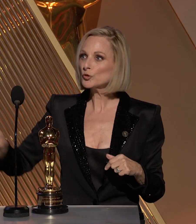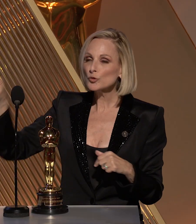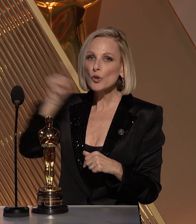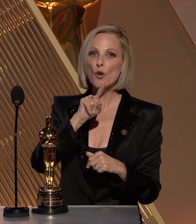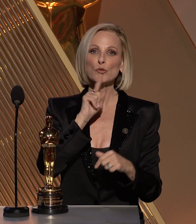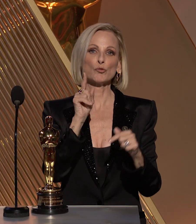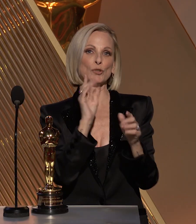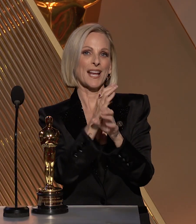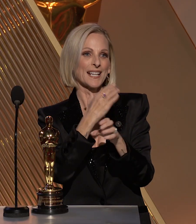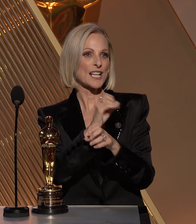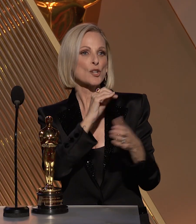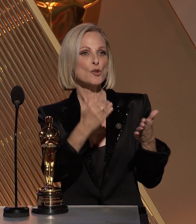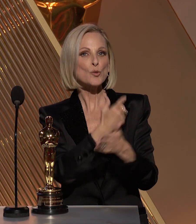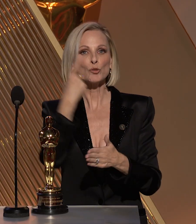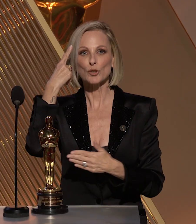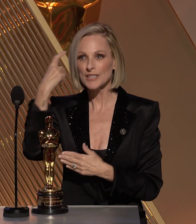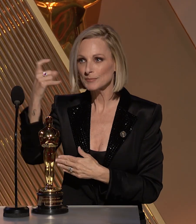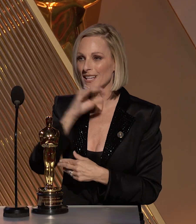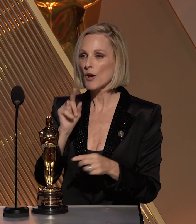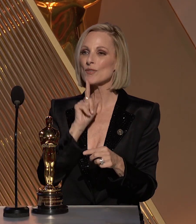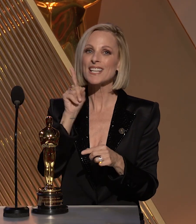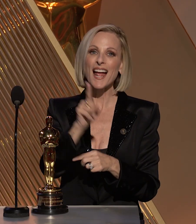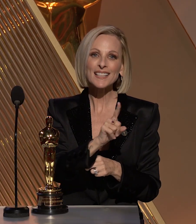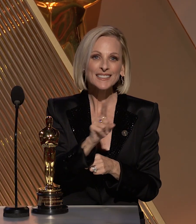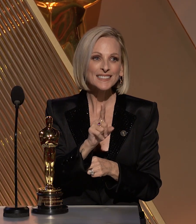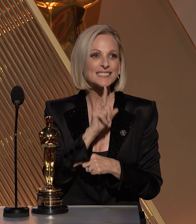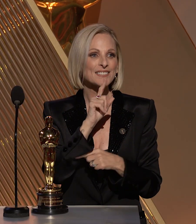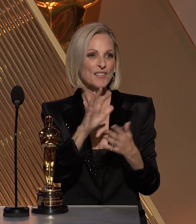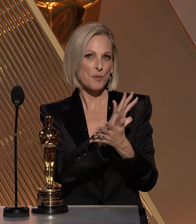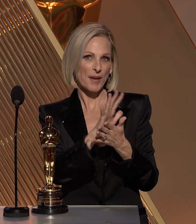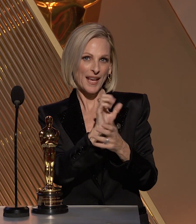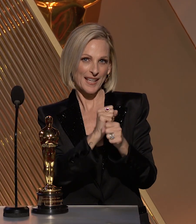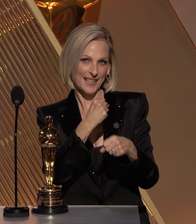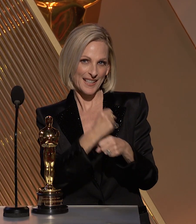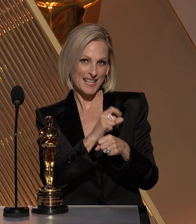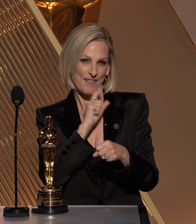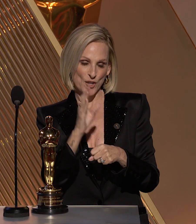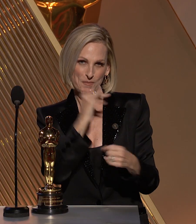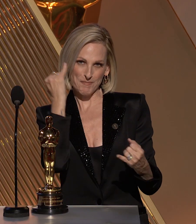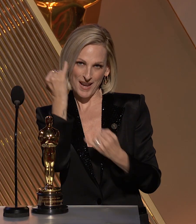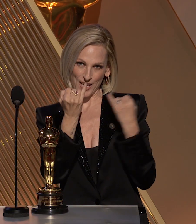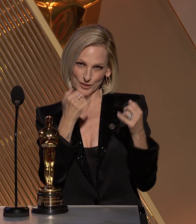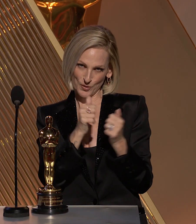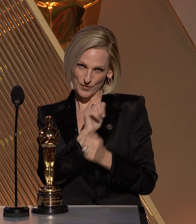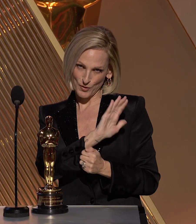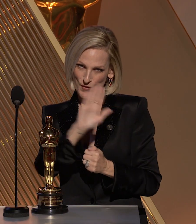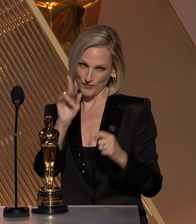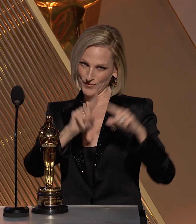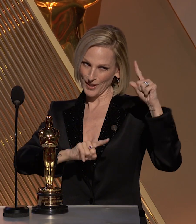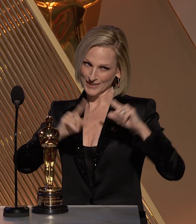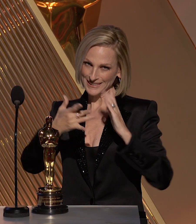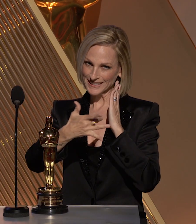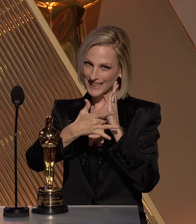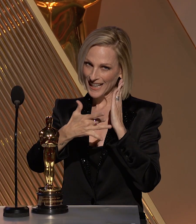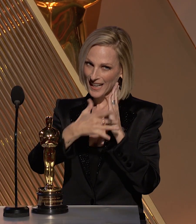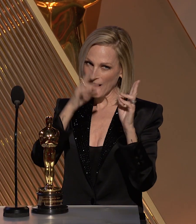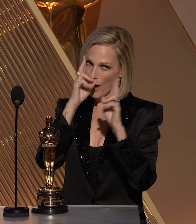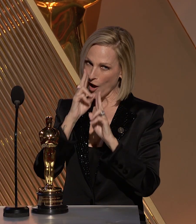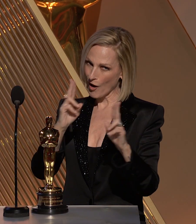are creating new dreams and realities in filmmaking never, ever imagined with your various